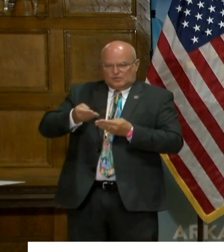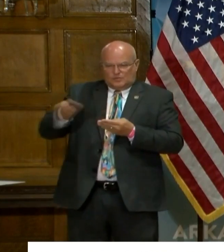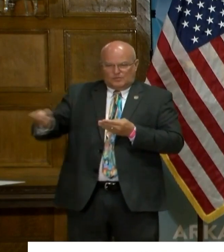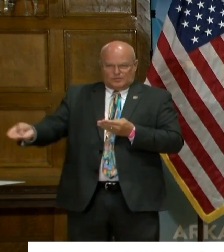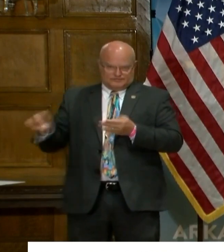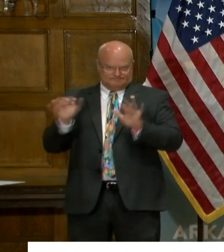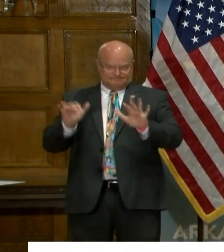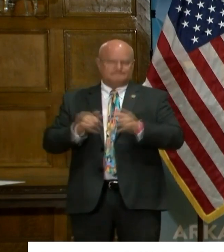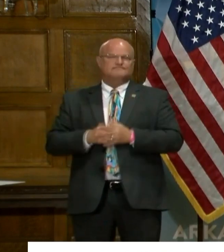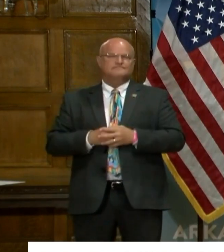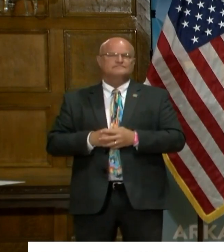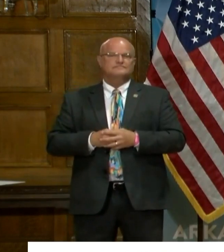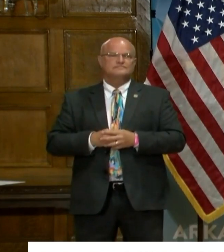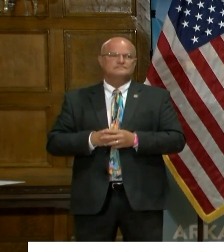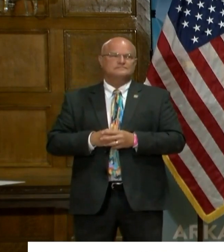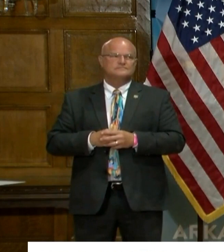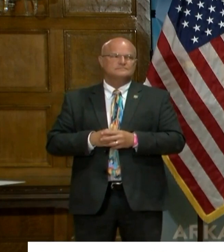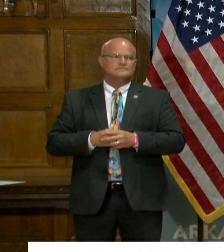spread.